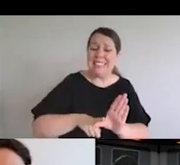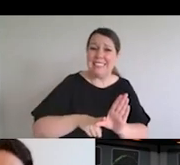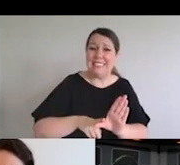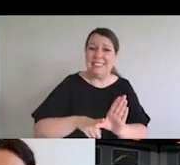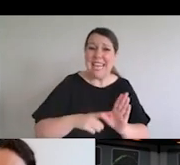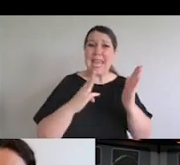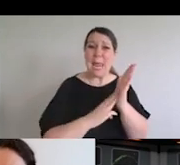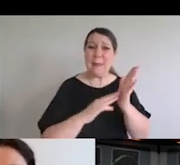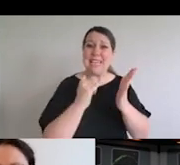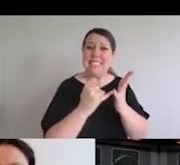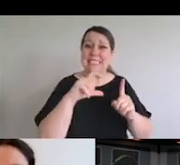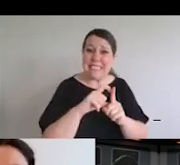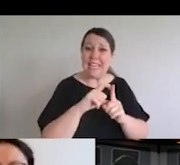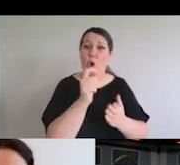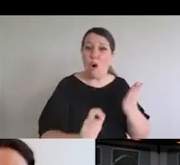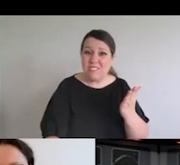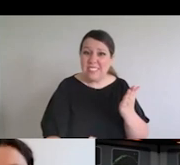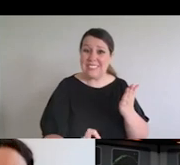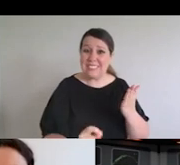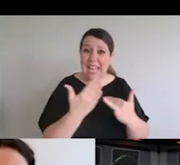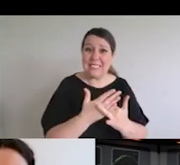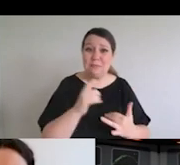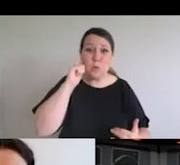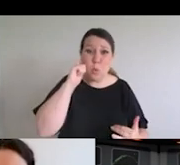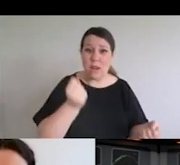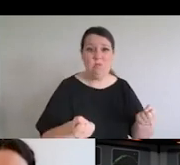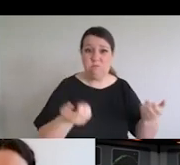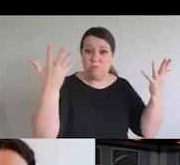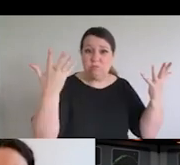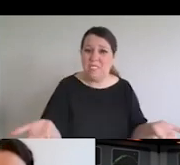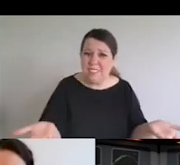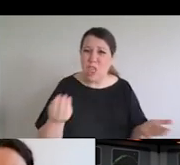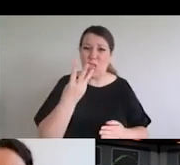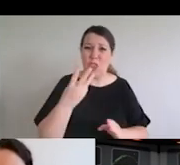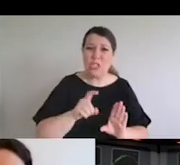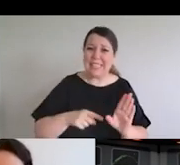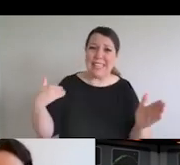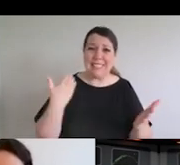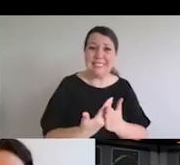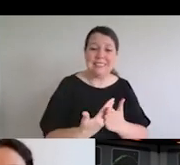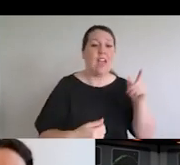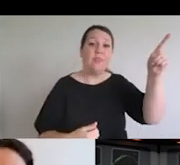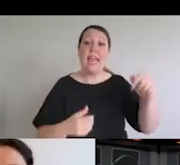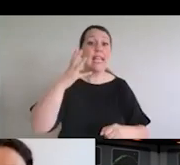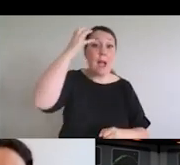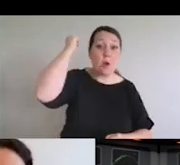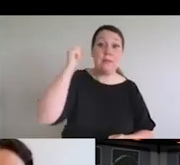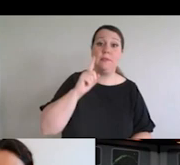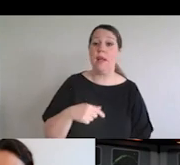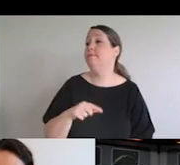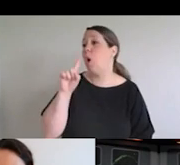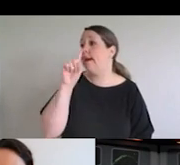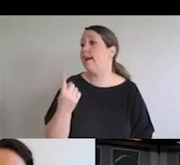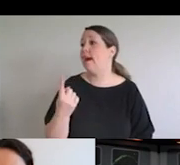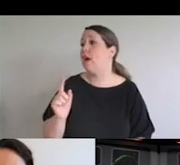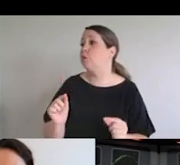know, different people, right? And Carmel Cipollone comes up with no, can't do, when I have come up